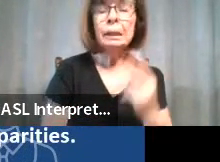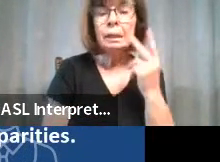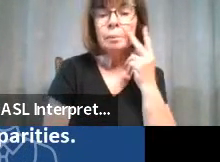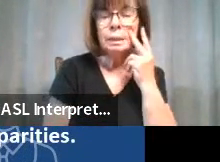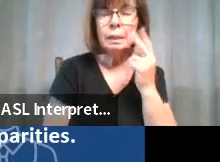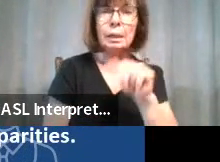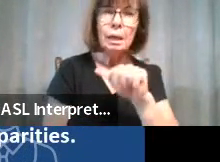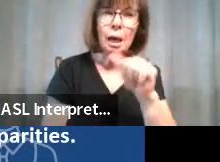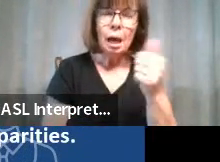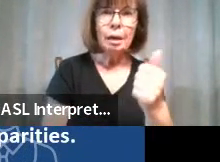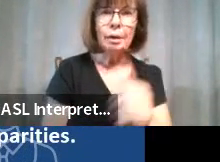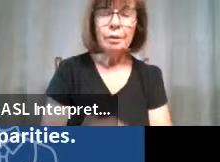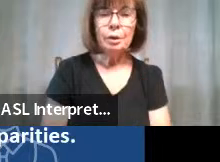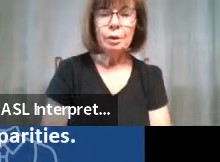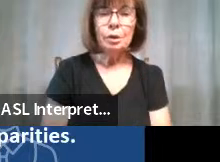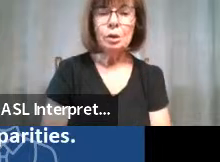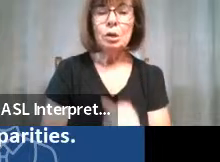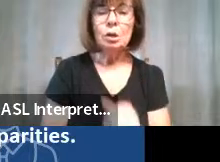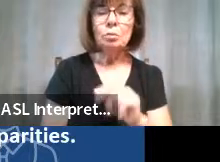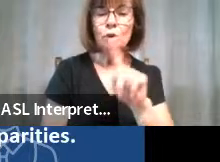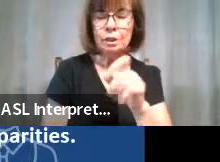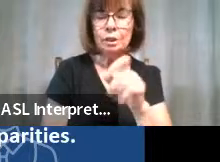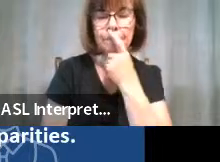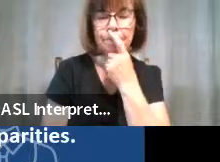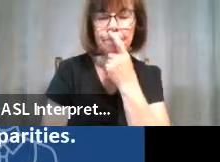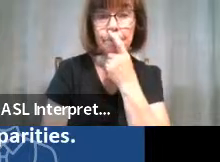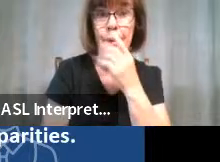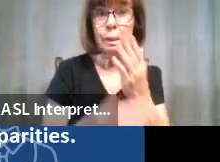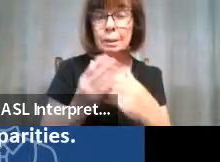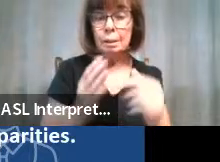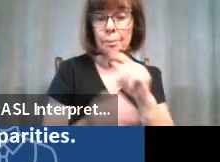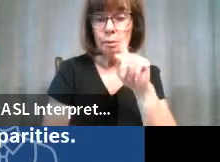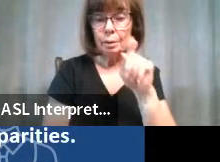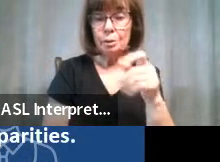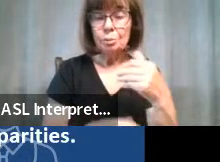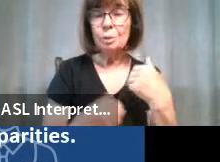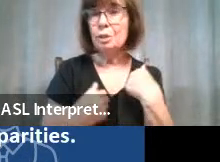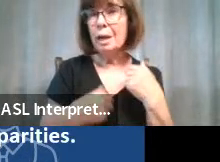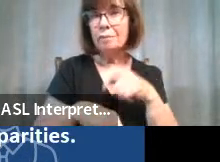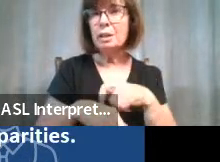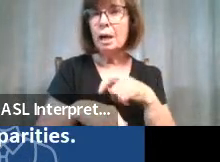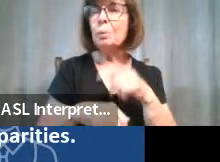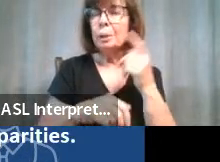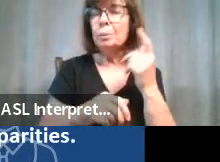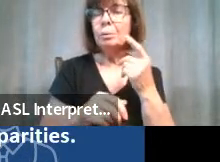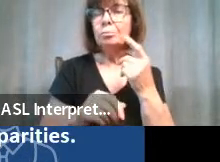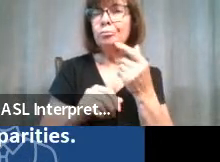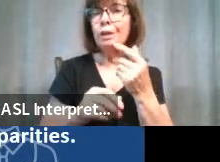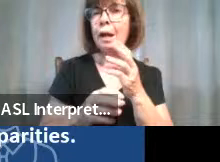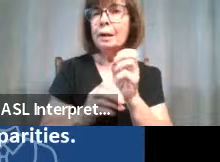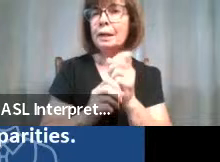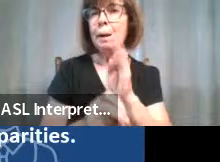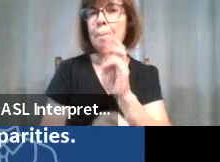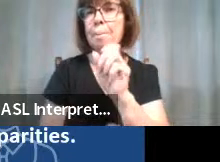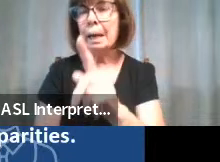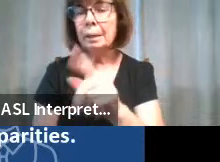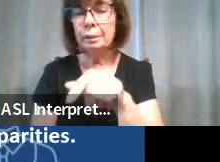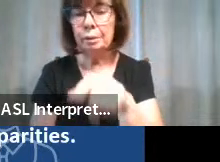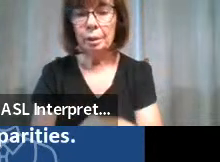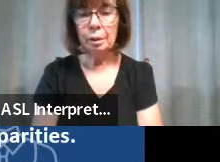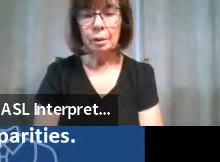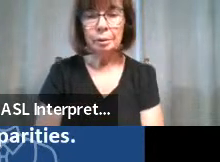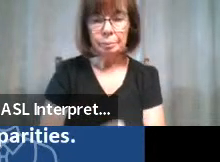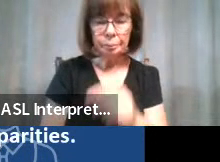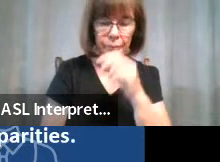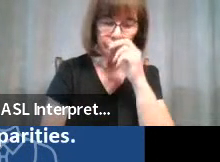other questions? Some of the questions, if we don't have time for them, we'll get back to you. And what I'd just like to prompt, I think for the